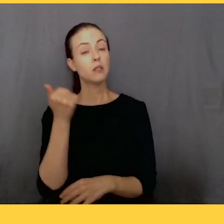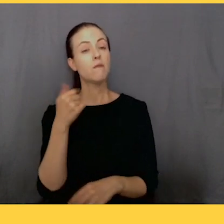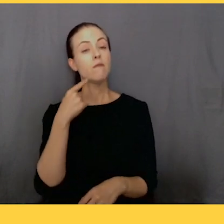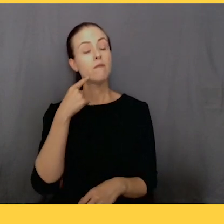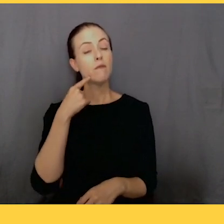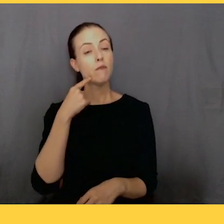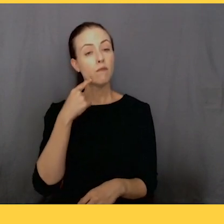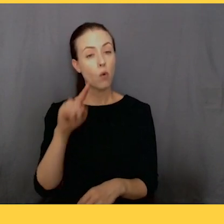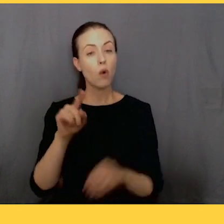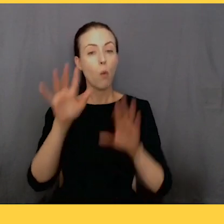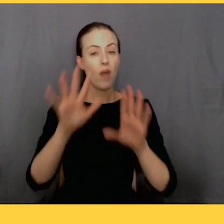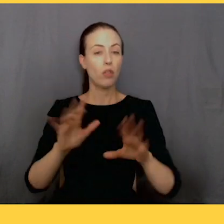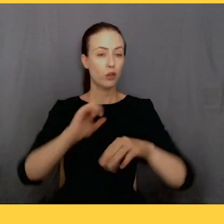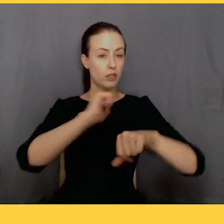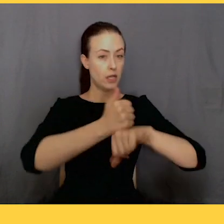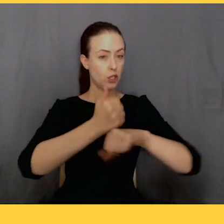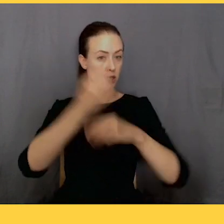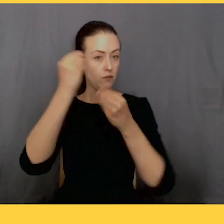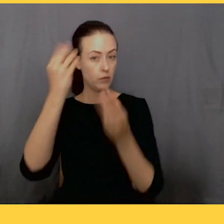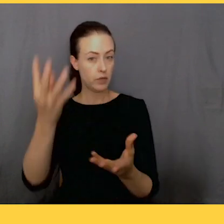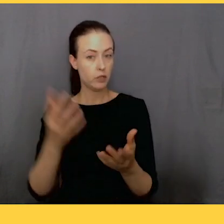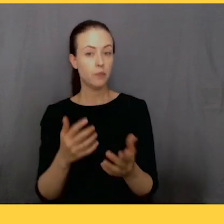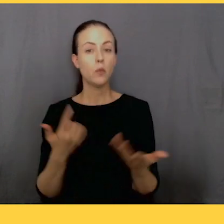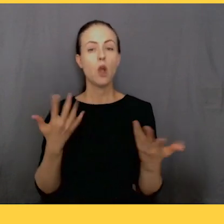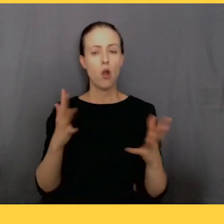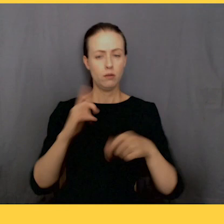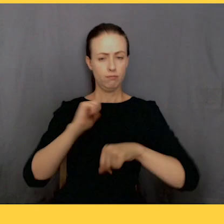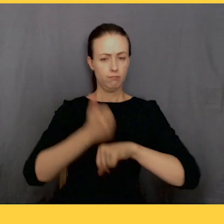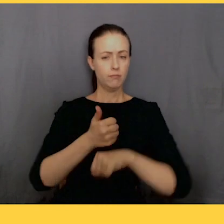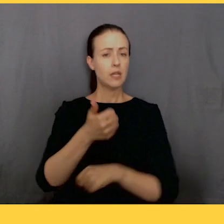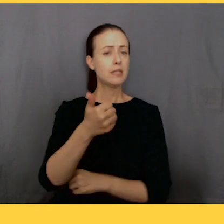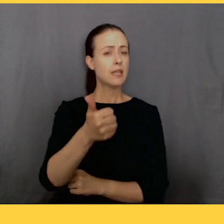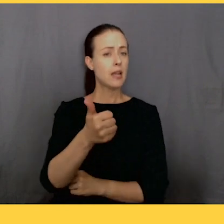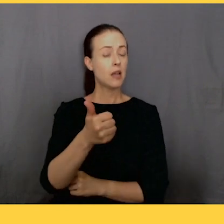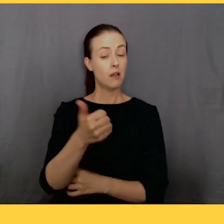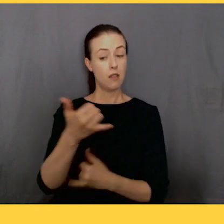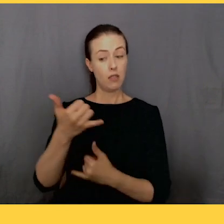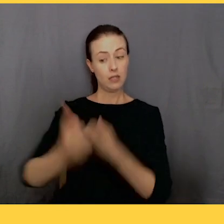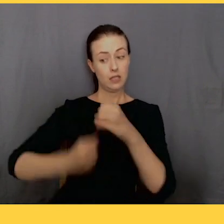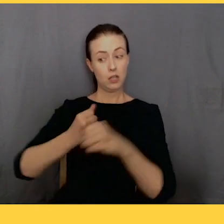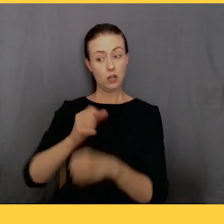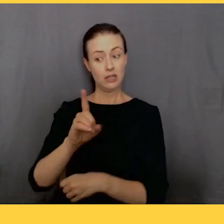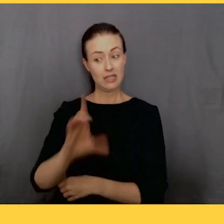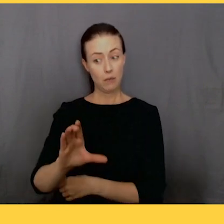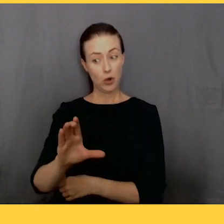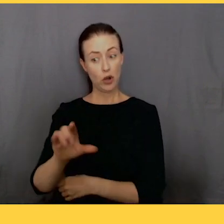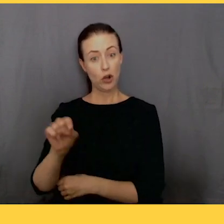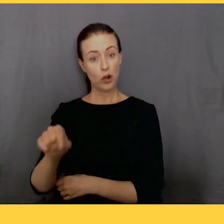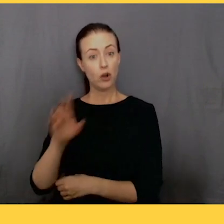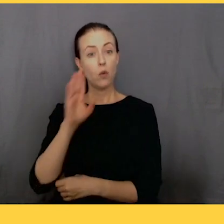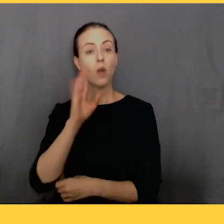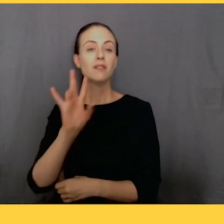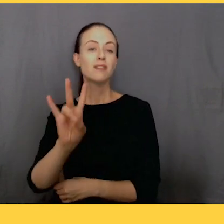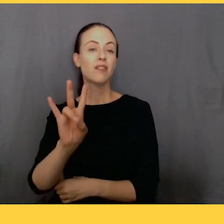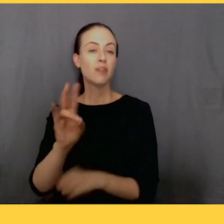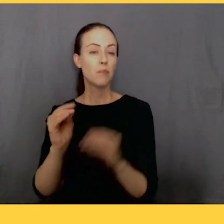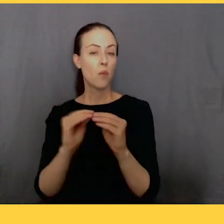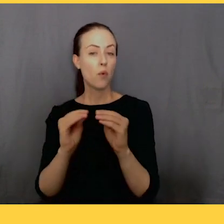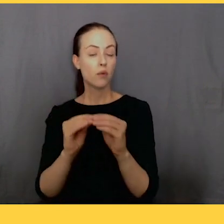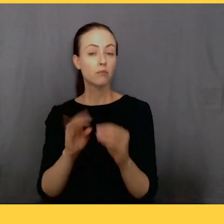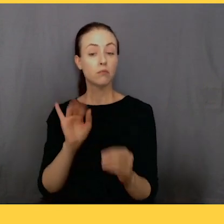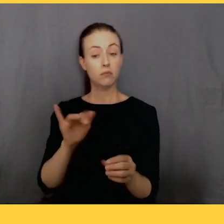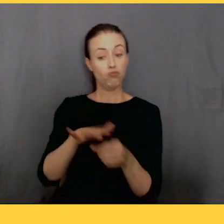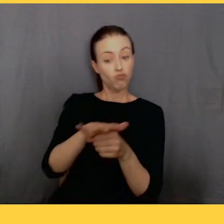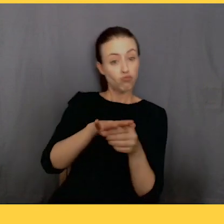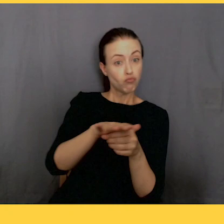the Cabazon area, we installed 10 and plan to do 7 more by the end of this year. And having these local weather information is very important